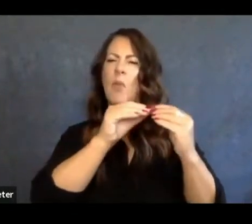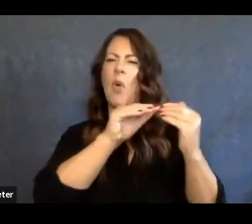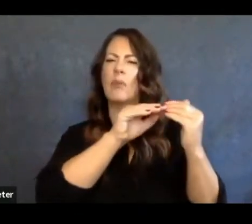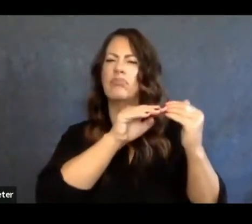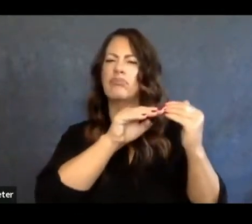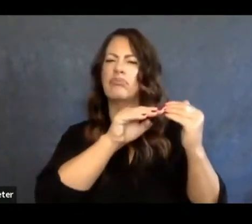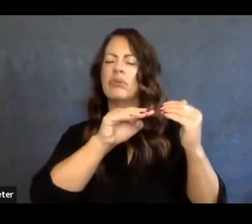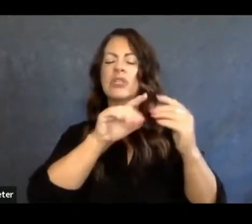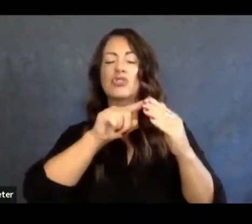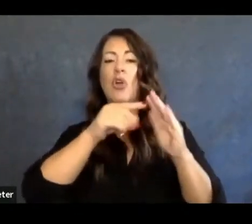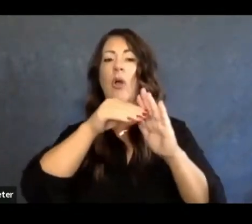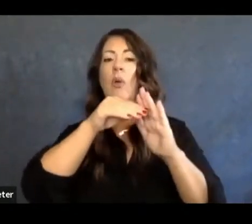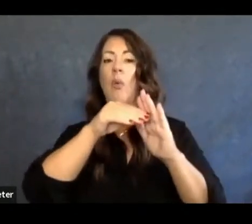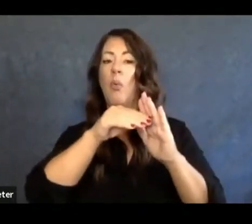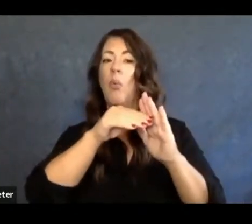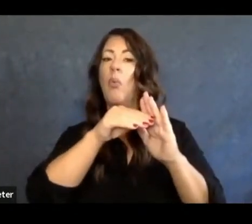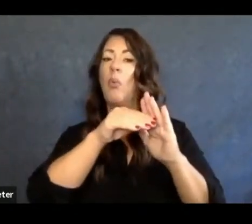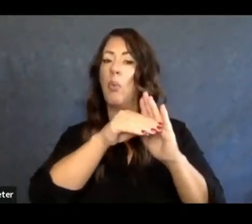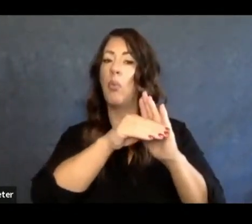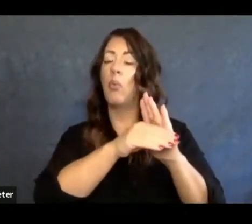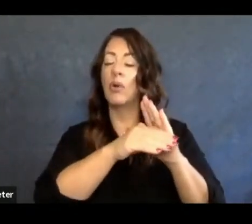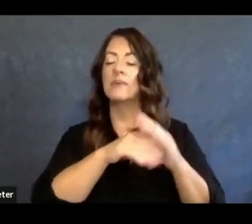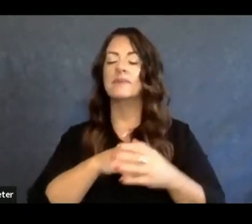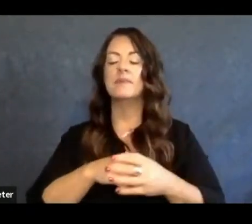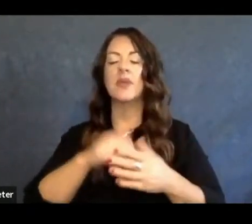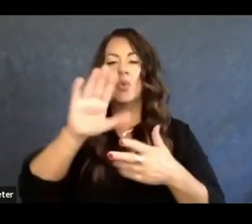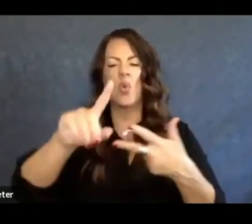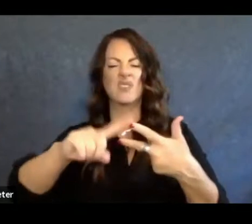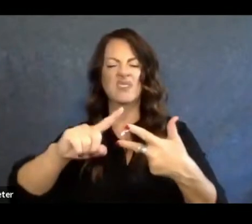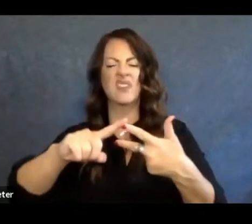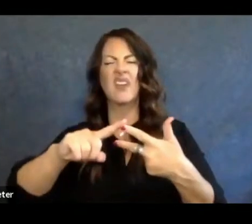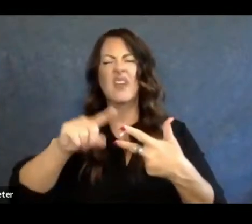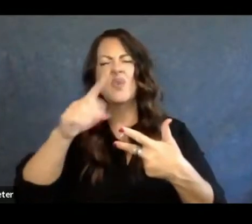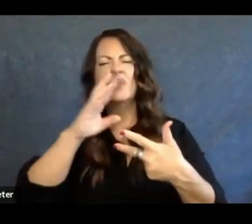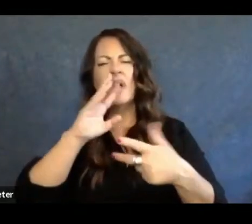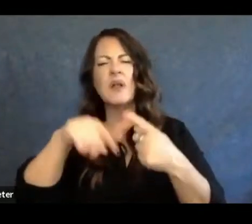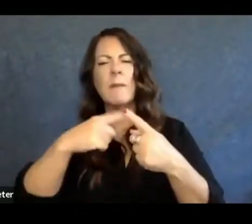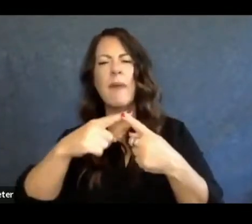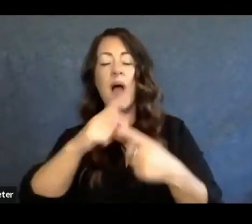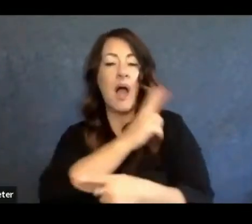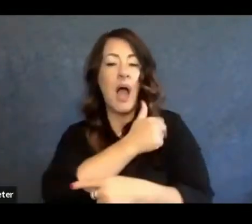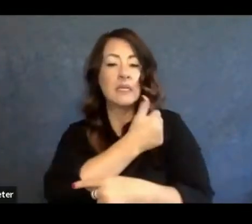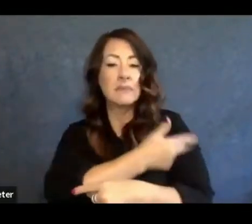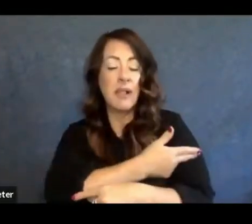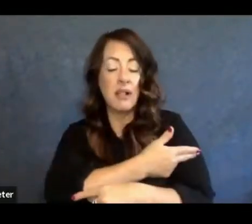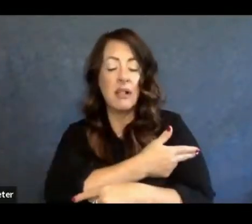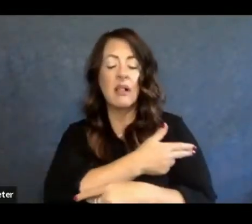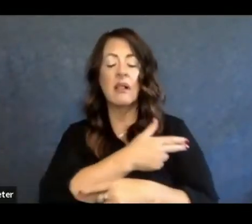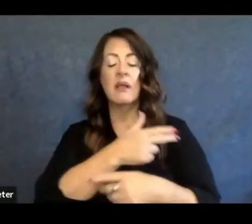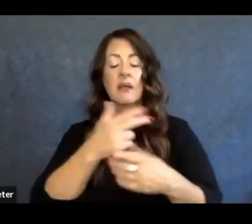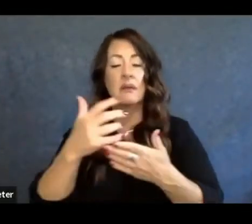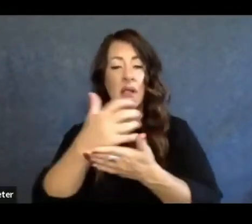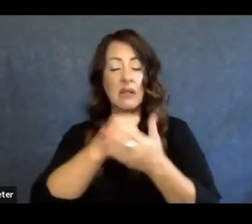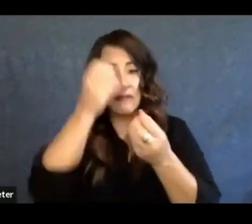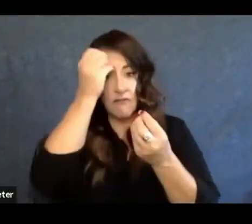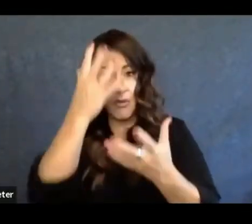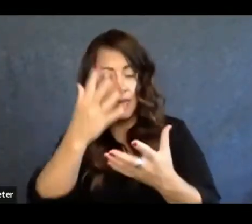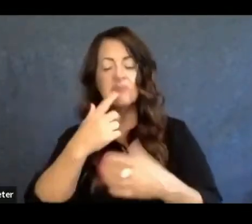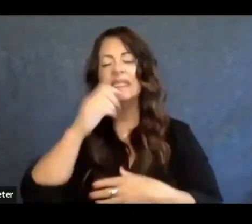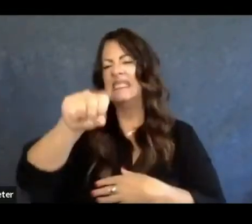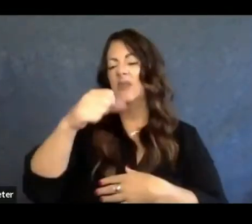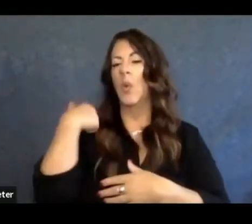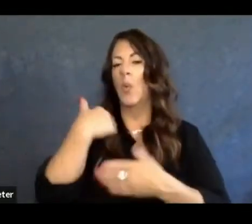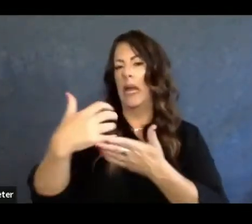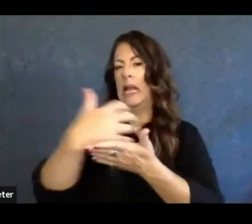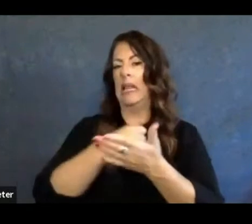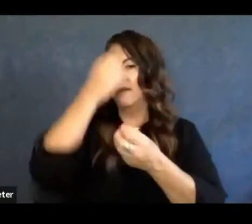down. In regards to your second question, the hospital and death data is absolutely collected in a different manner. The data